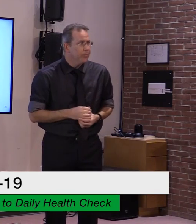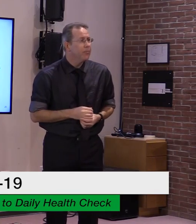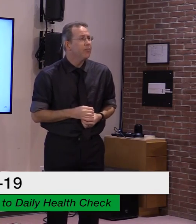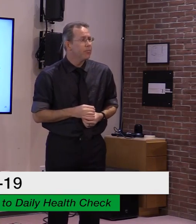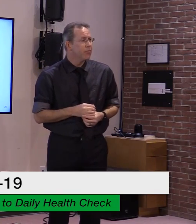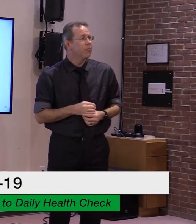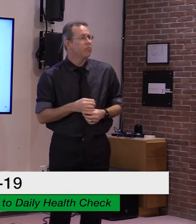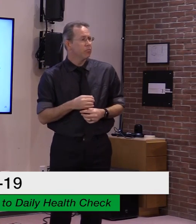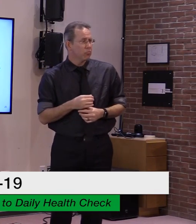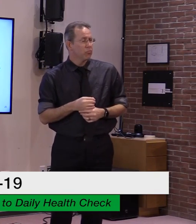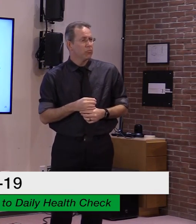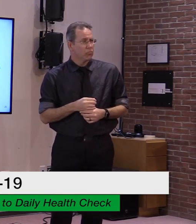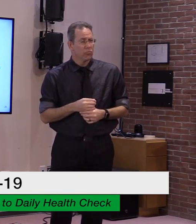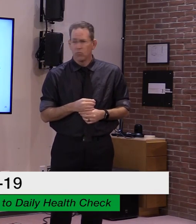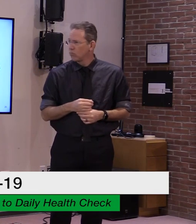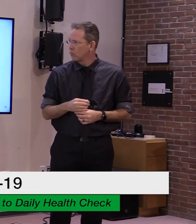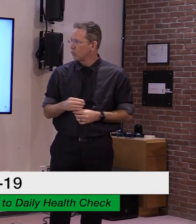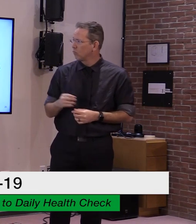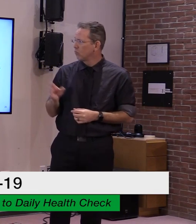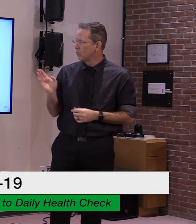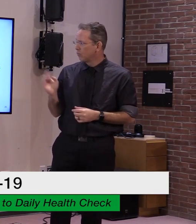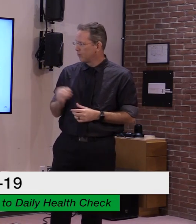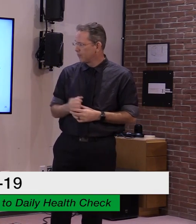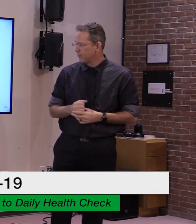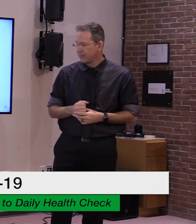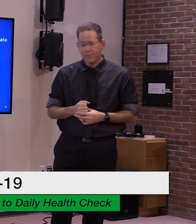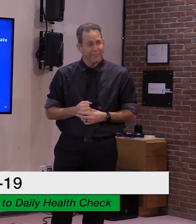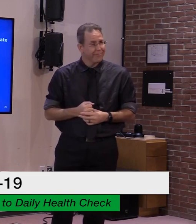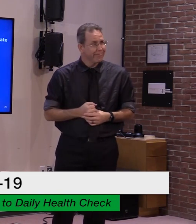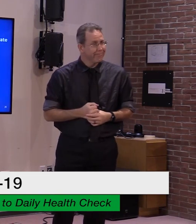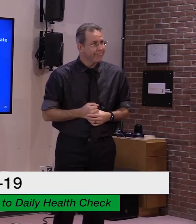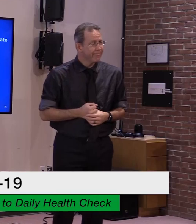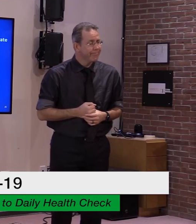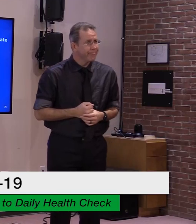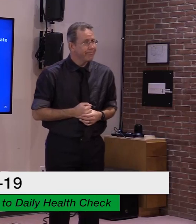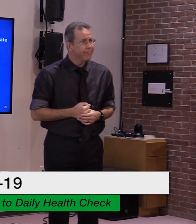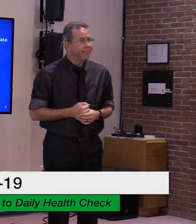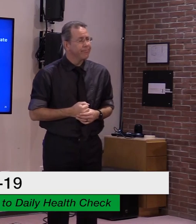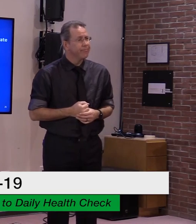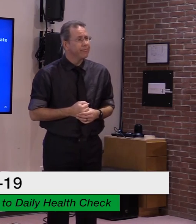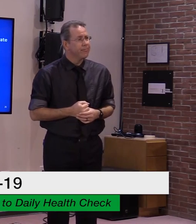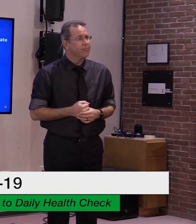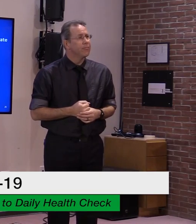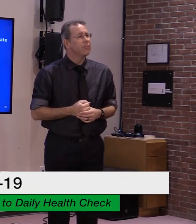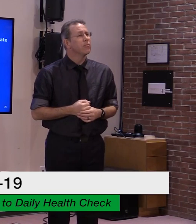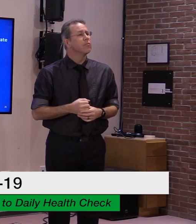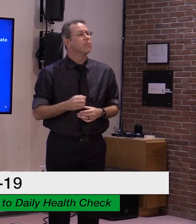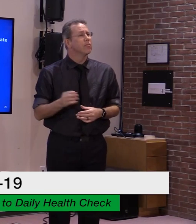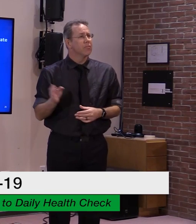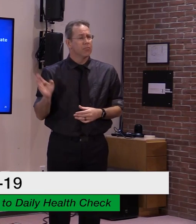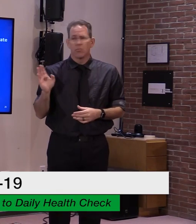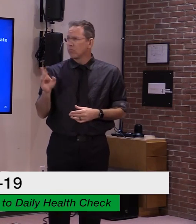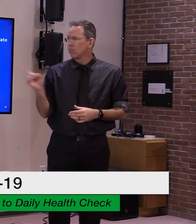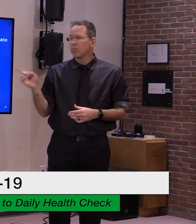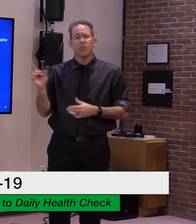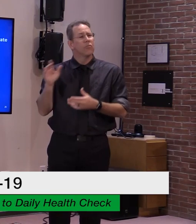bringing their total to 313. similarly with higher ed we see that vermont added 54